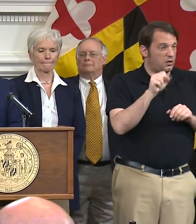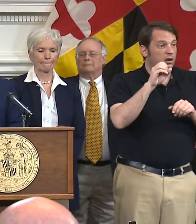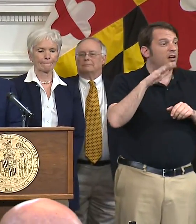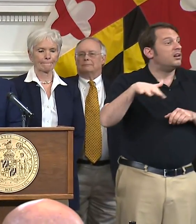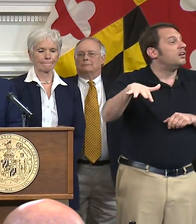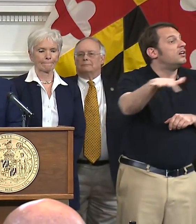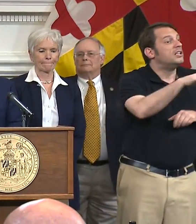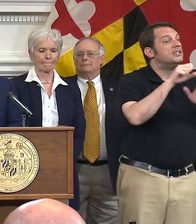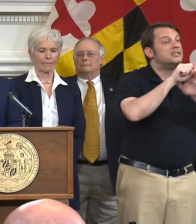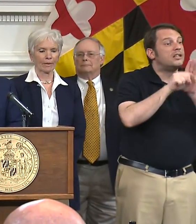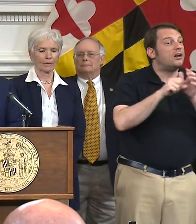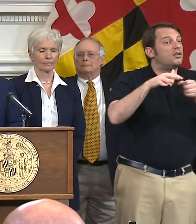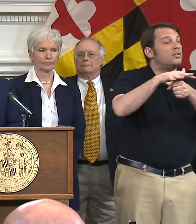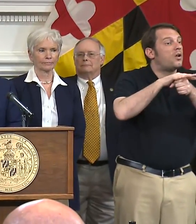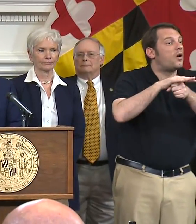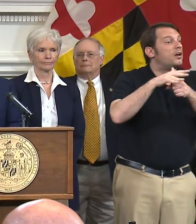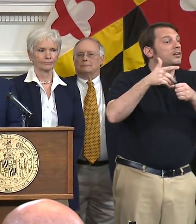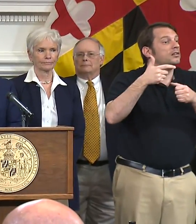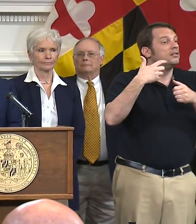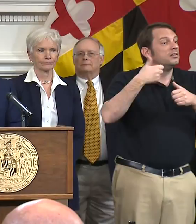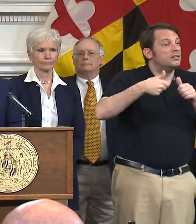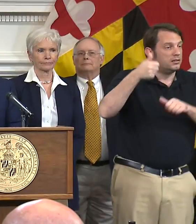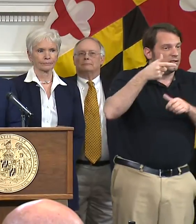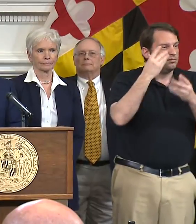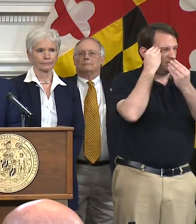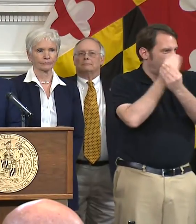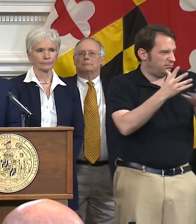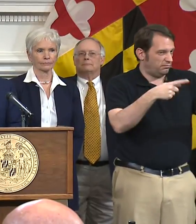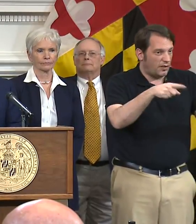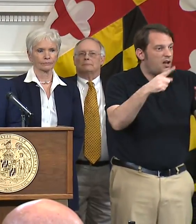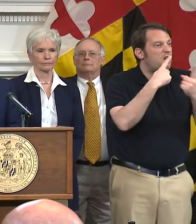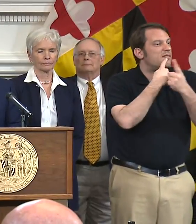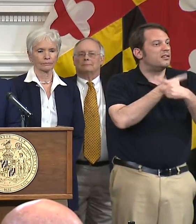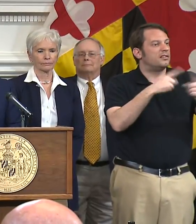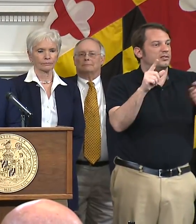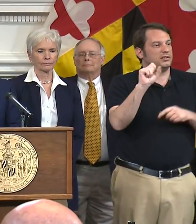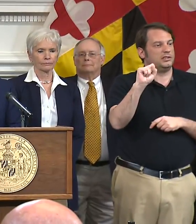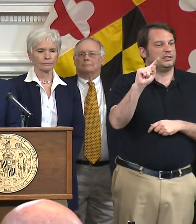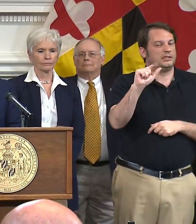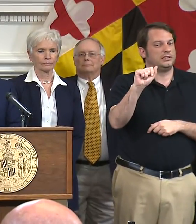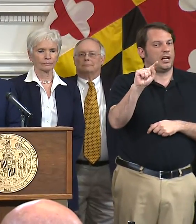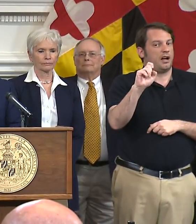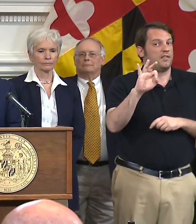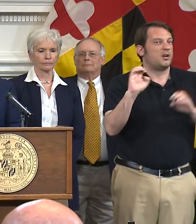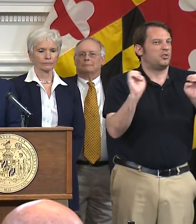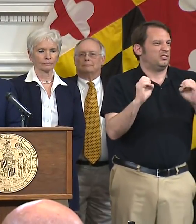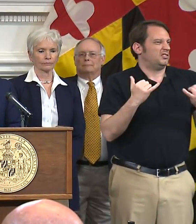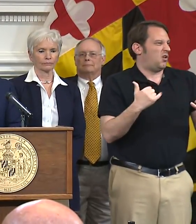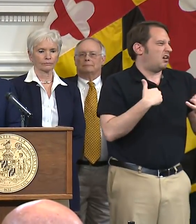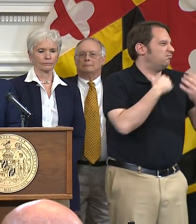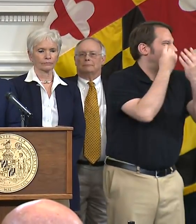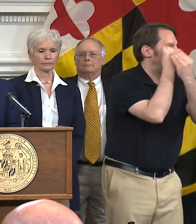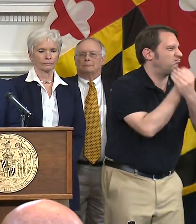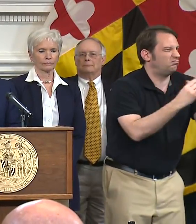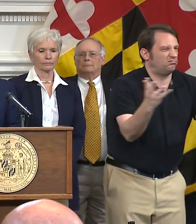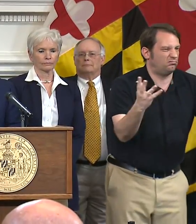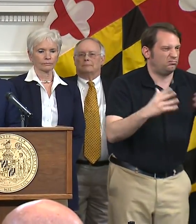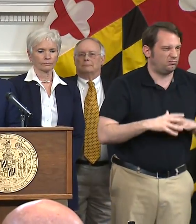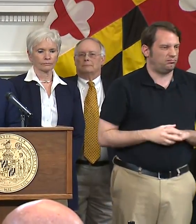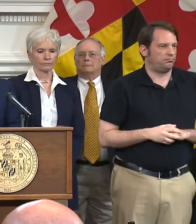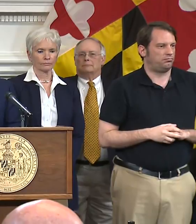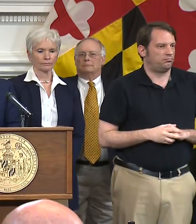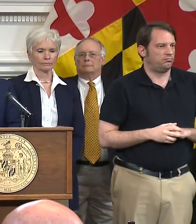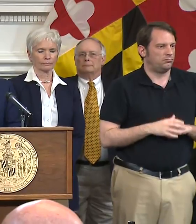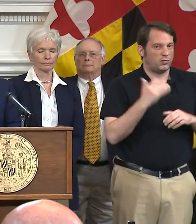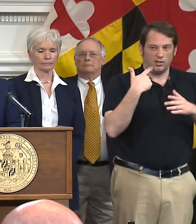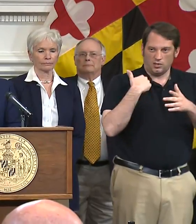I declared a state of emergency in Maryland to further mobilize all available state resources.